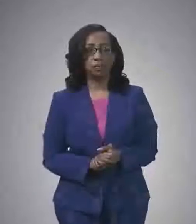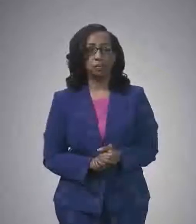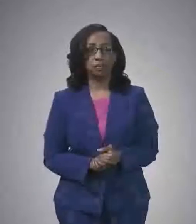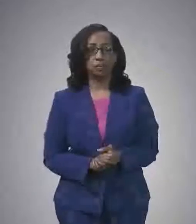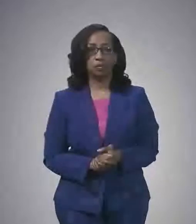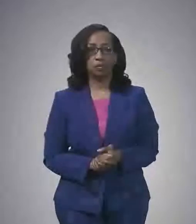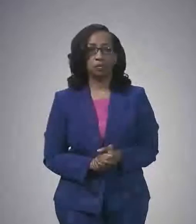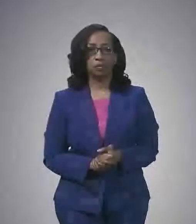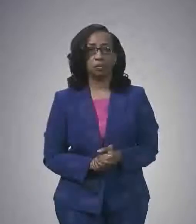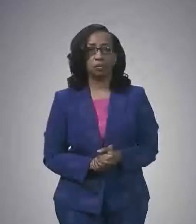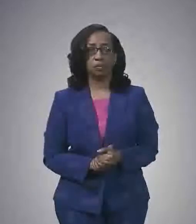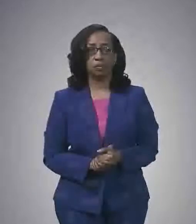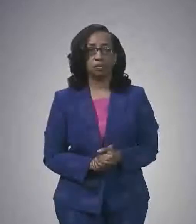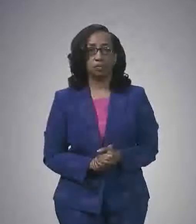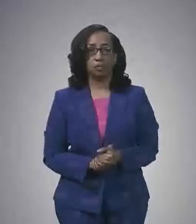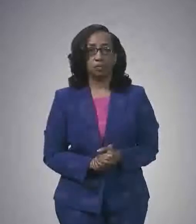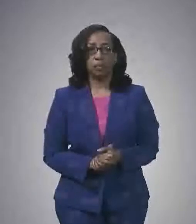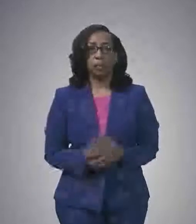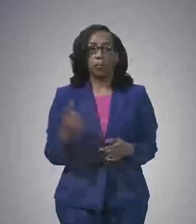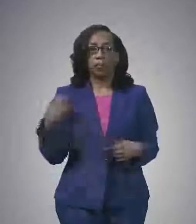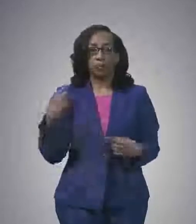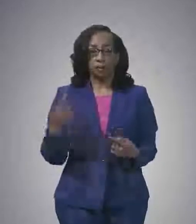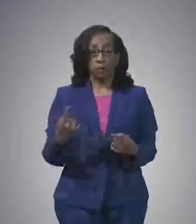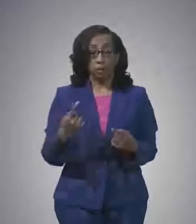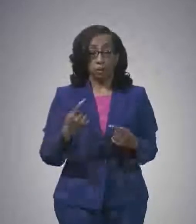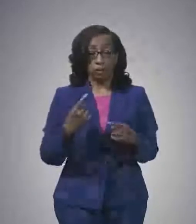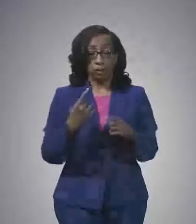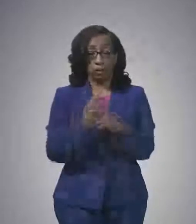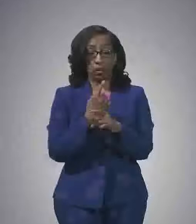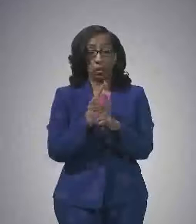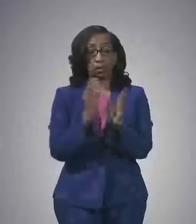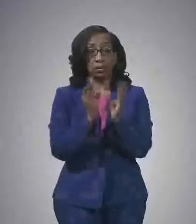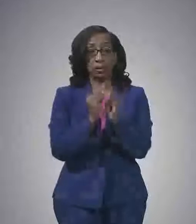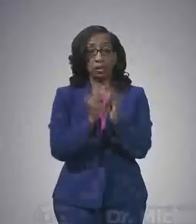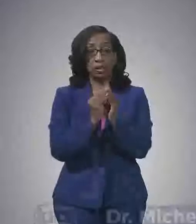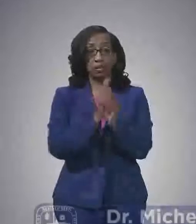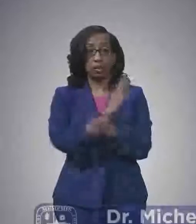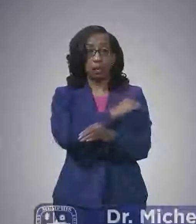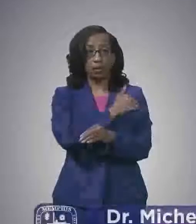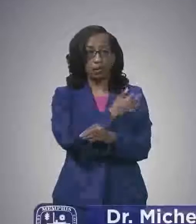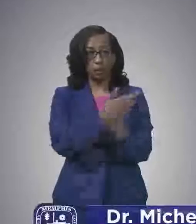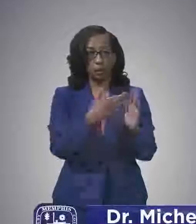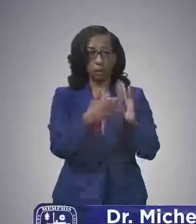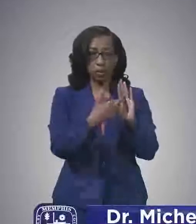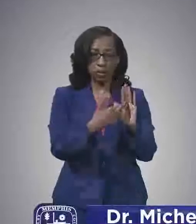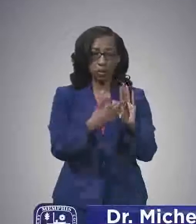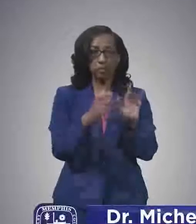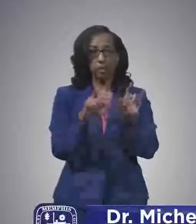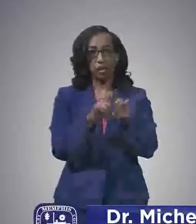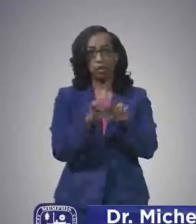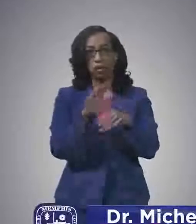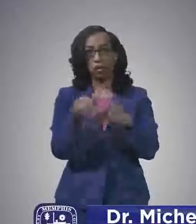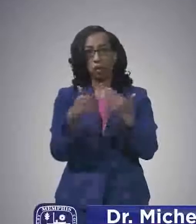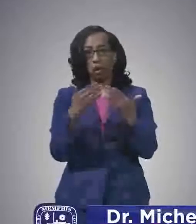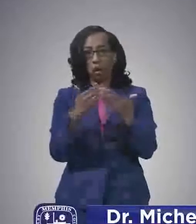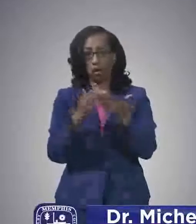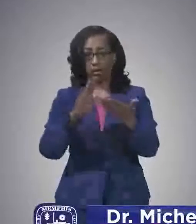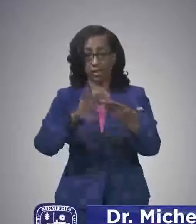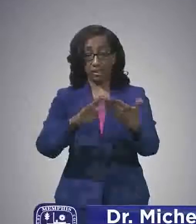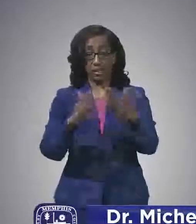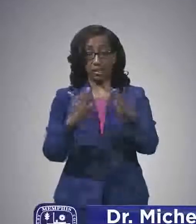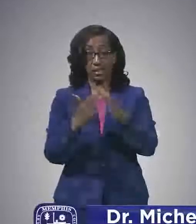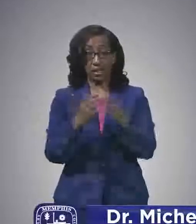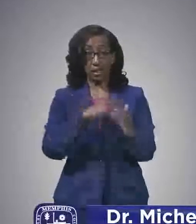We have been having regular meetings with hospital representatives, as well as all of the municipal mayors had a great call